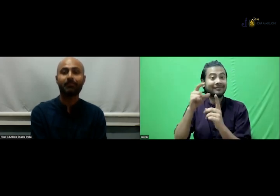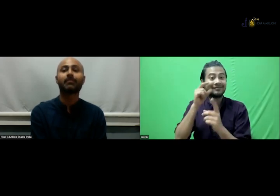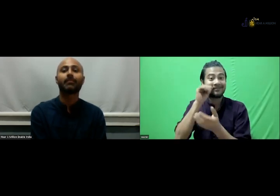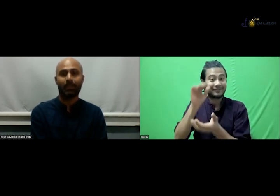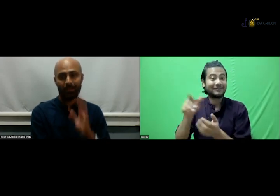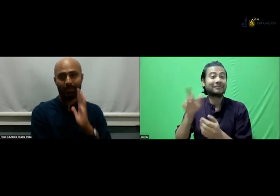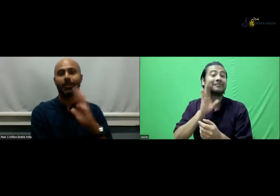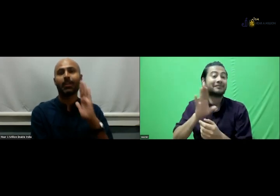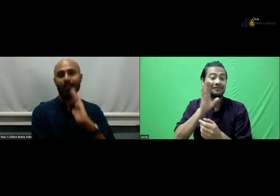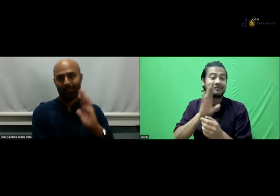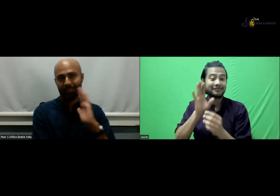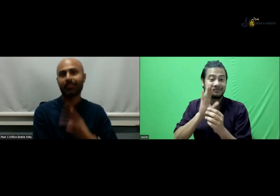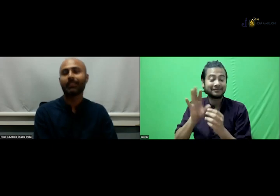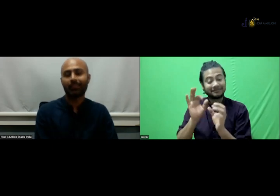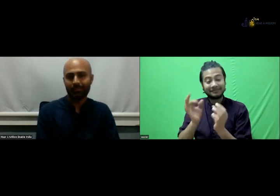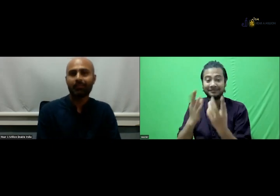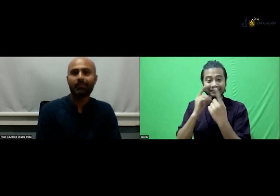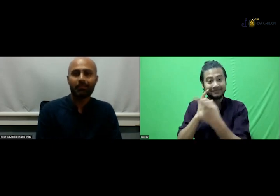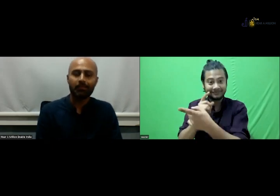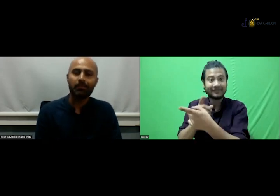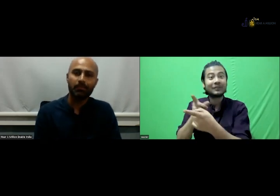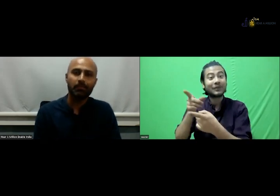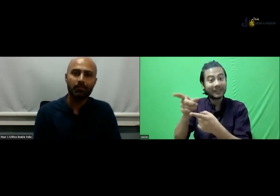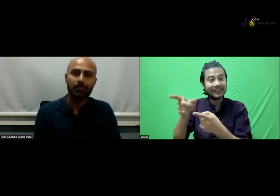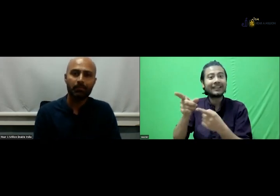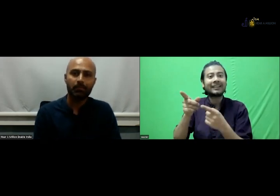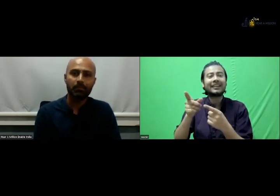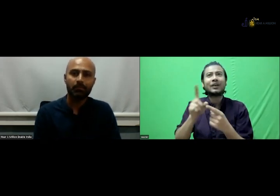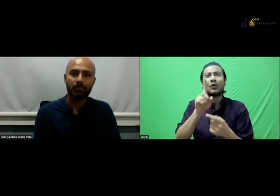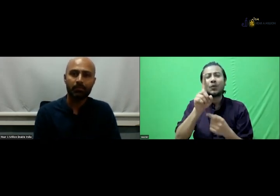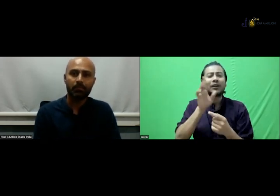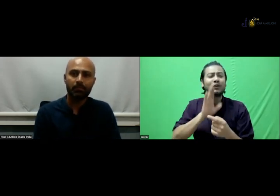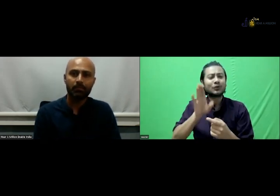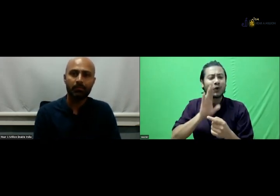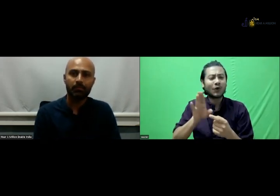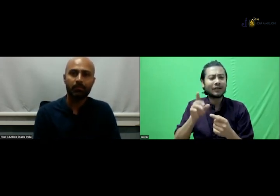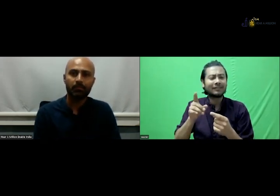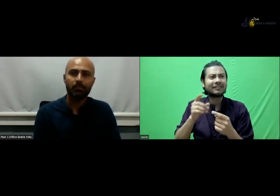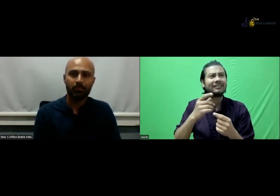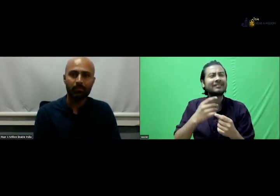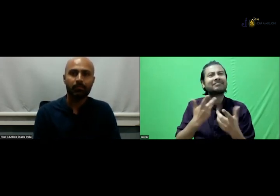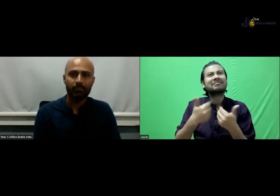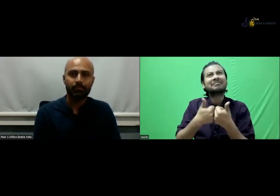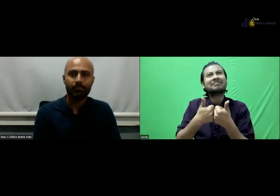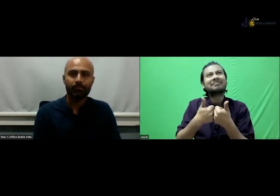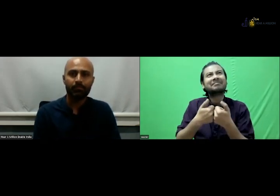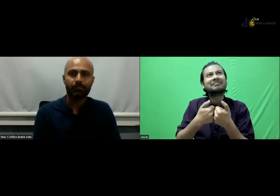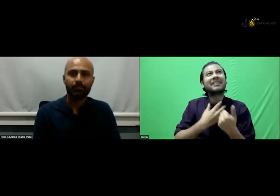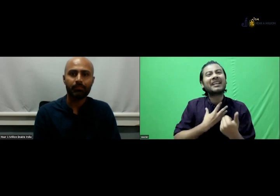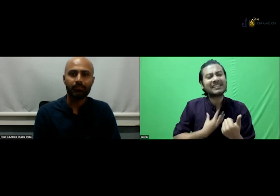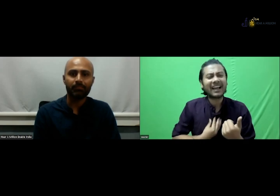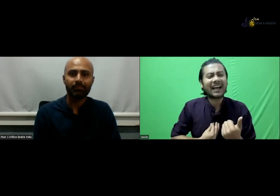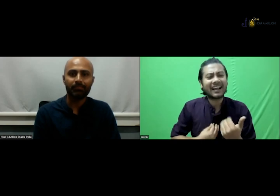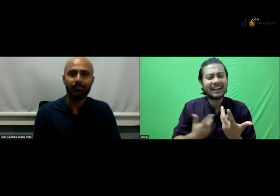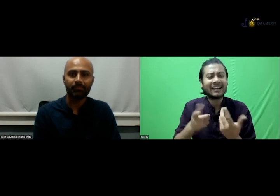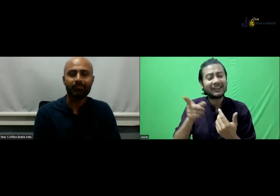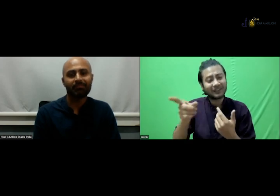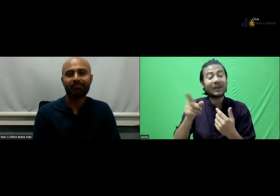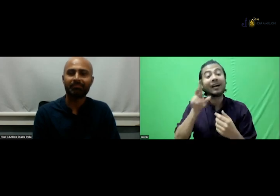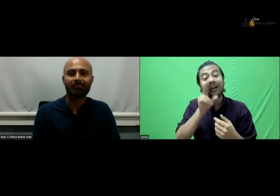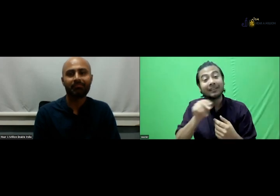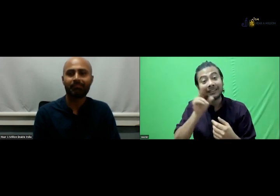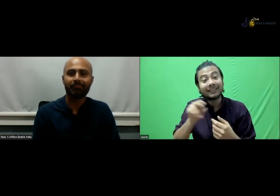fan of Dhruva as well. Dhruva he sing a song very nice. So there is a song, I